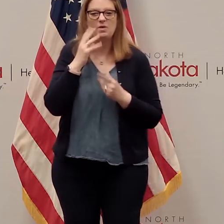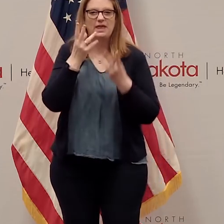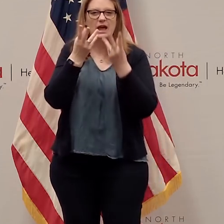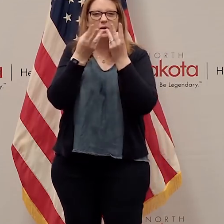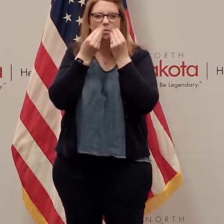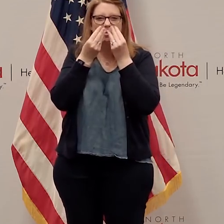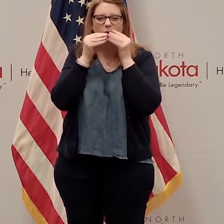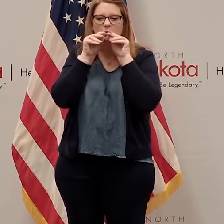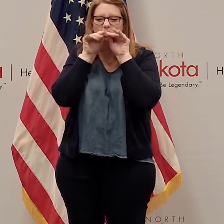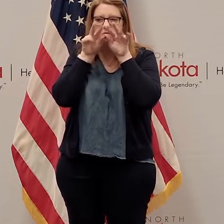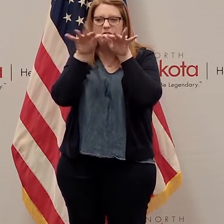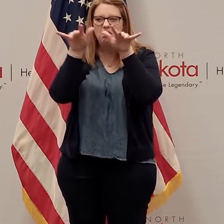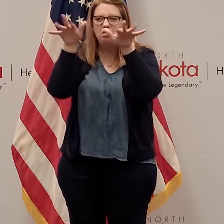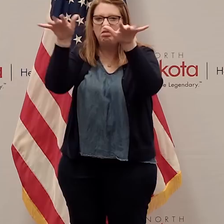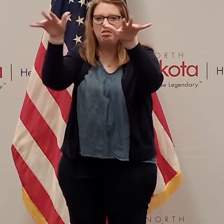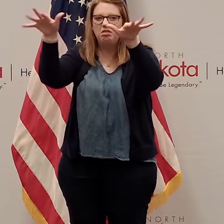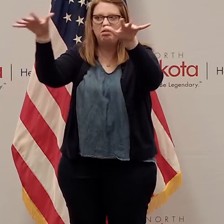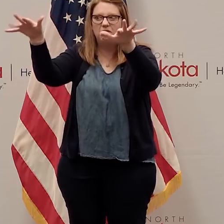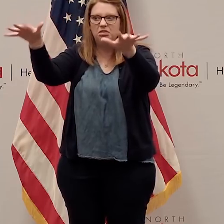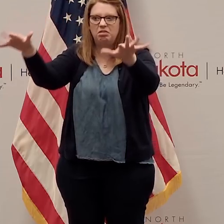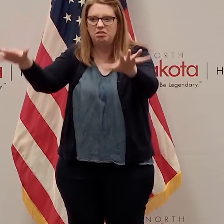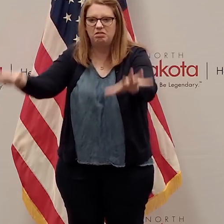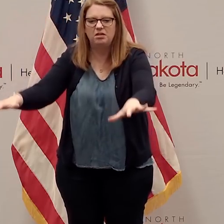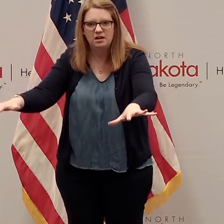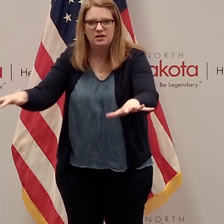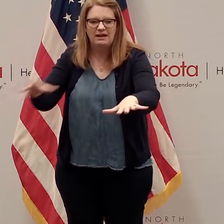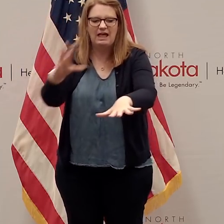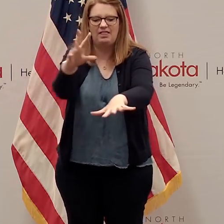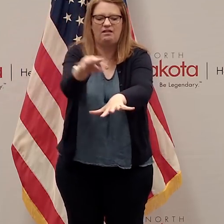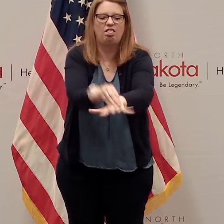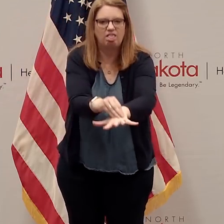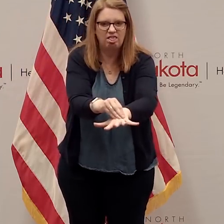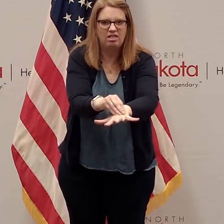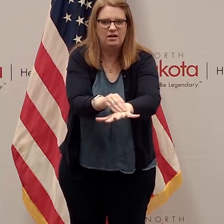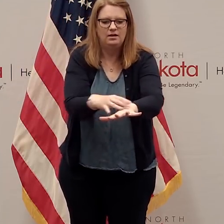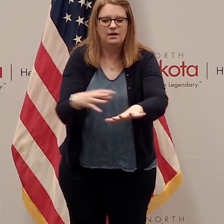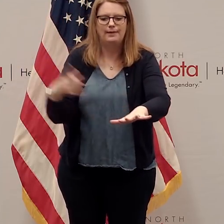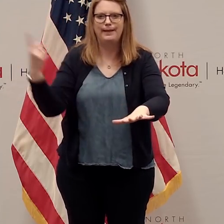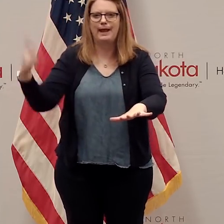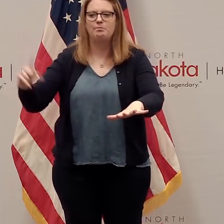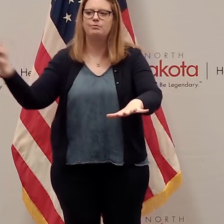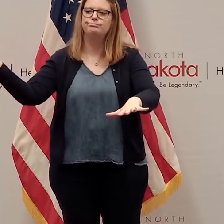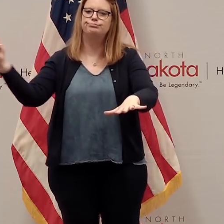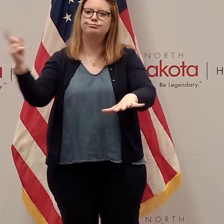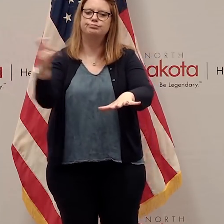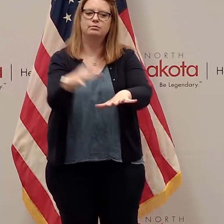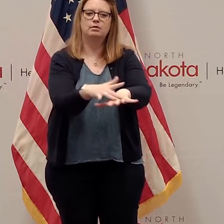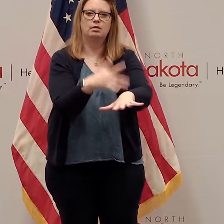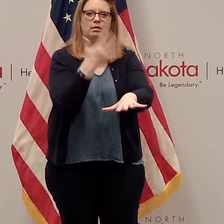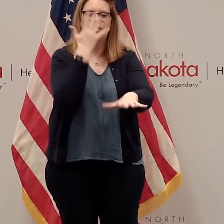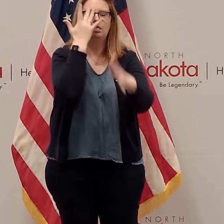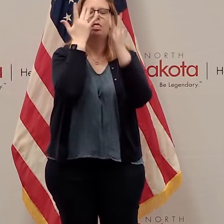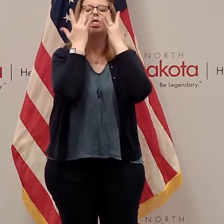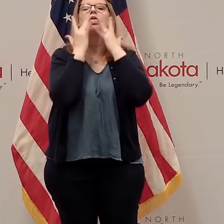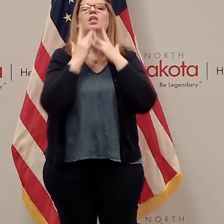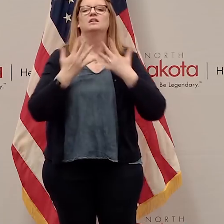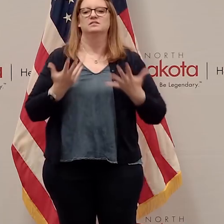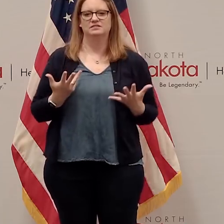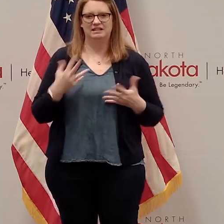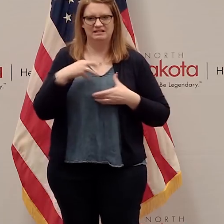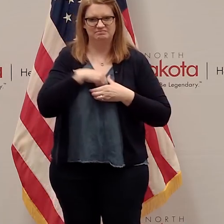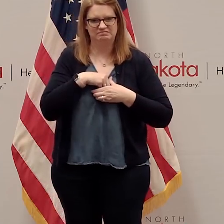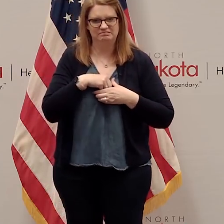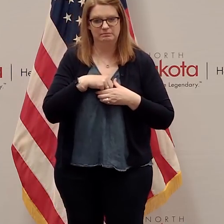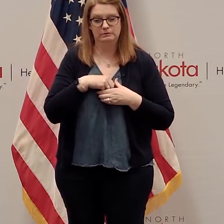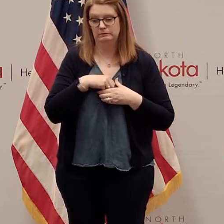the air, they can carry a long time. So this is why it's really important to cover your face when you're sneezing or coughing, or wear